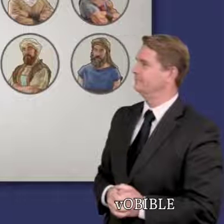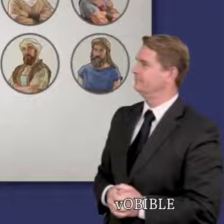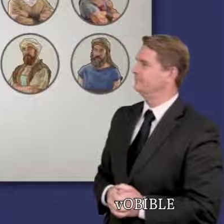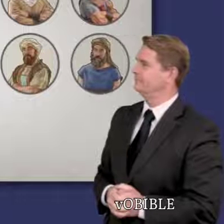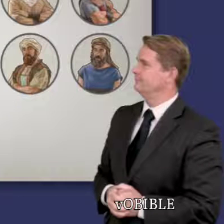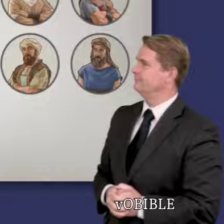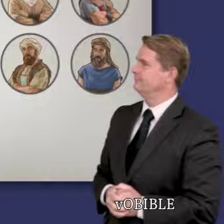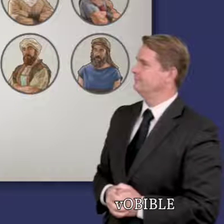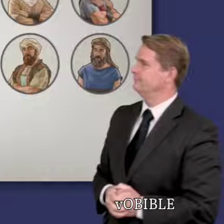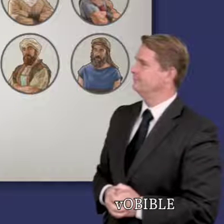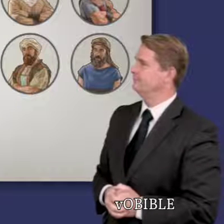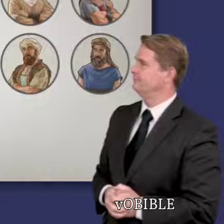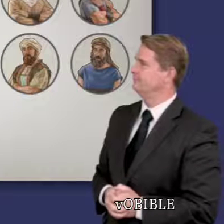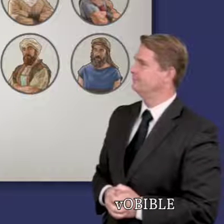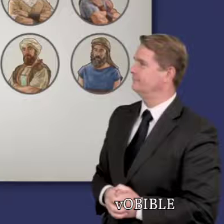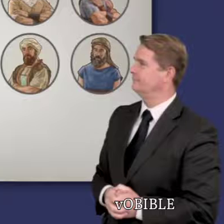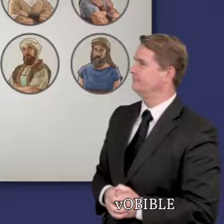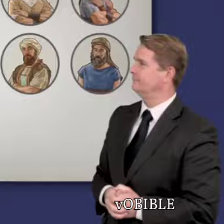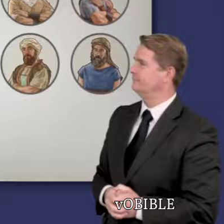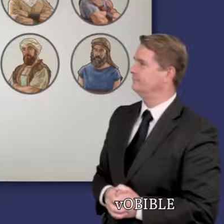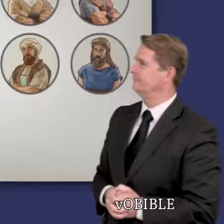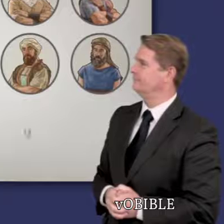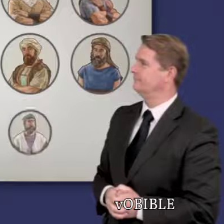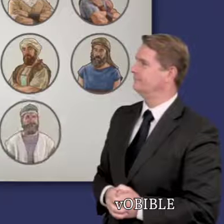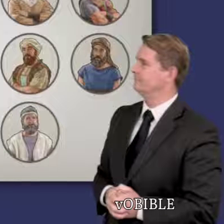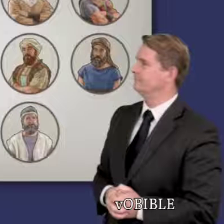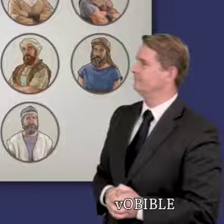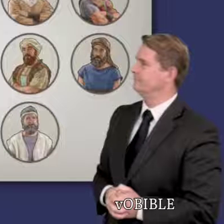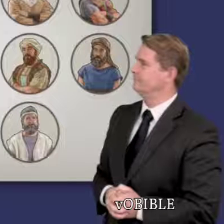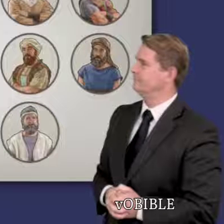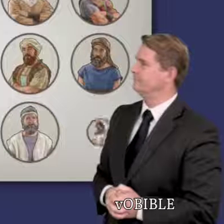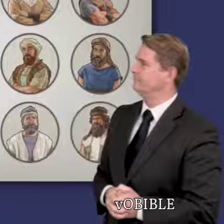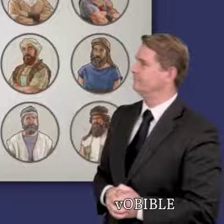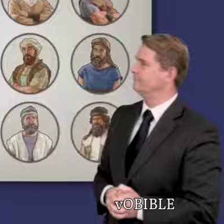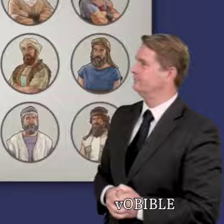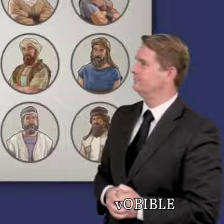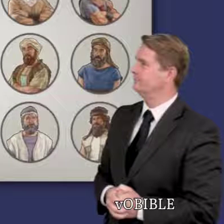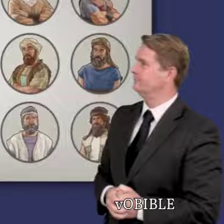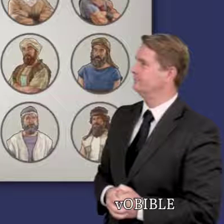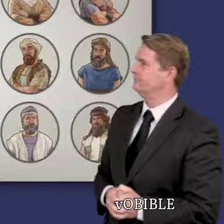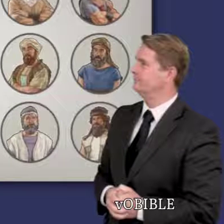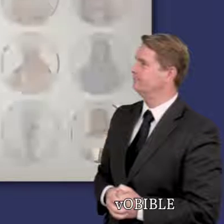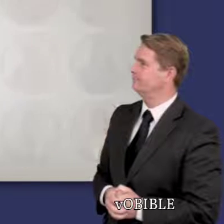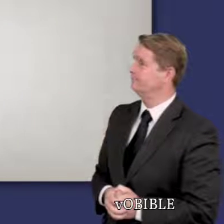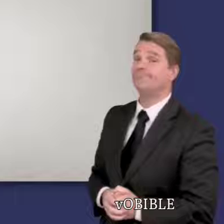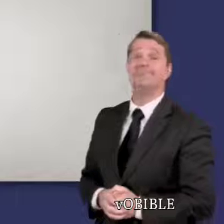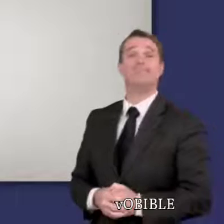Jephthah, Ibzan, Elon, Abdon, and Samson.